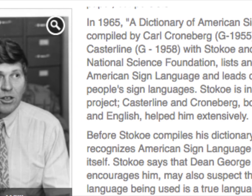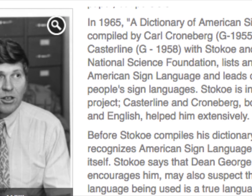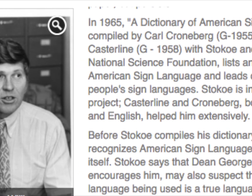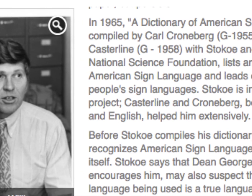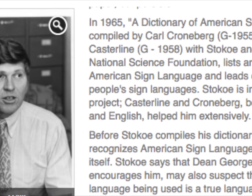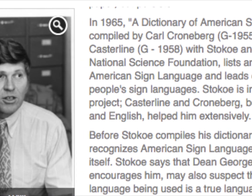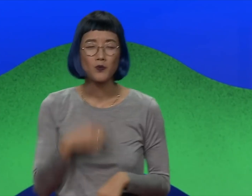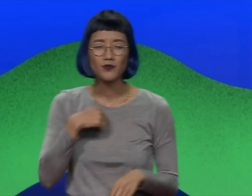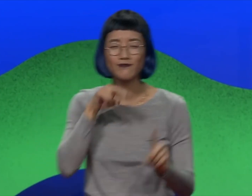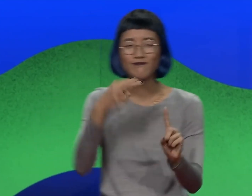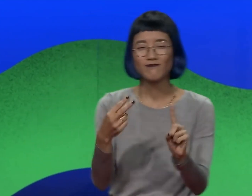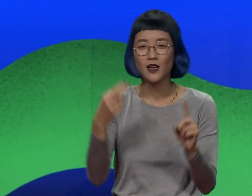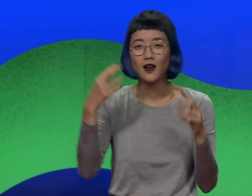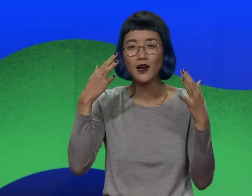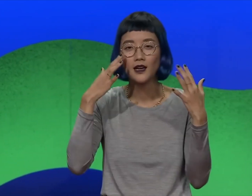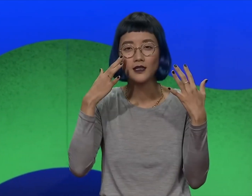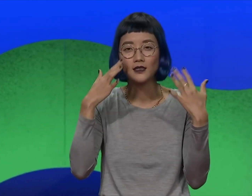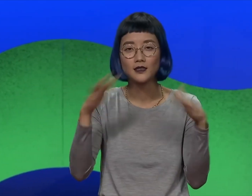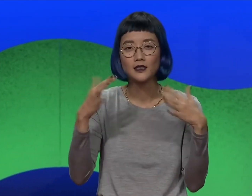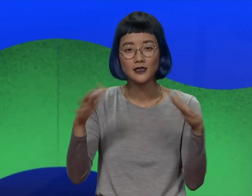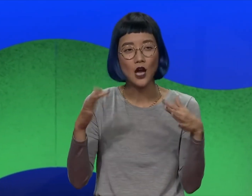is now considered a genuine language and deaf